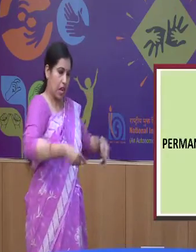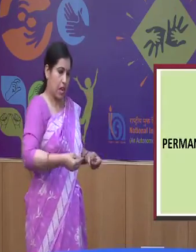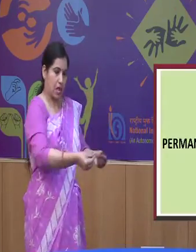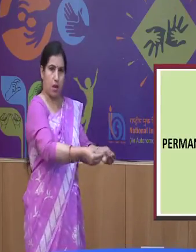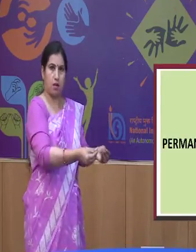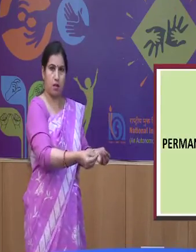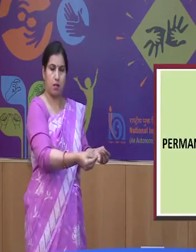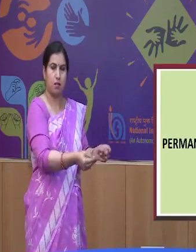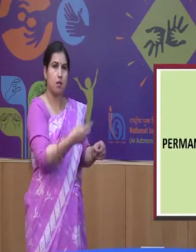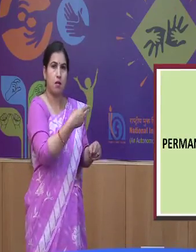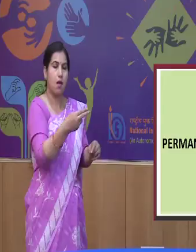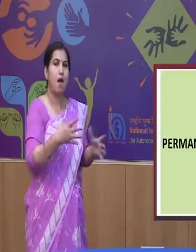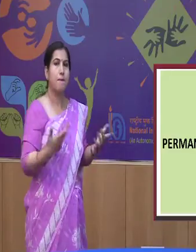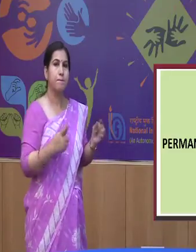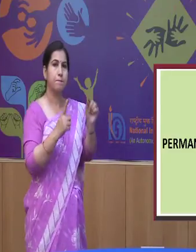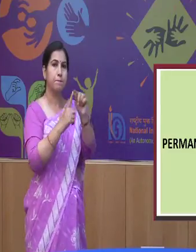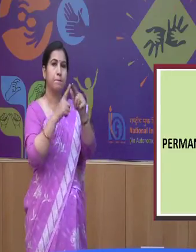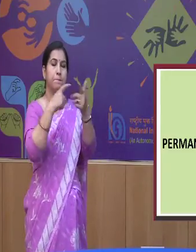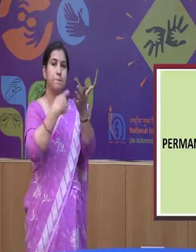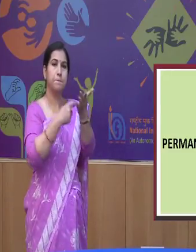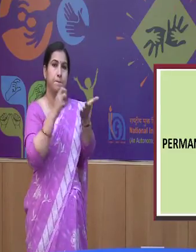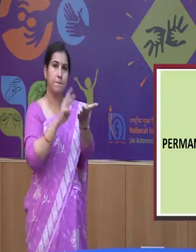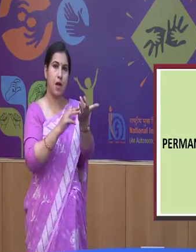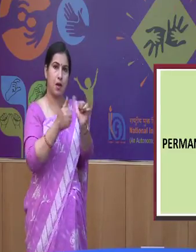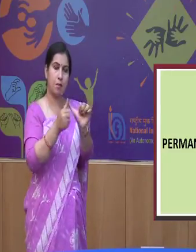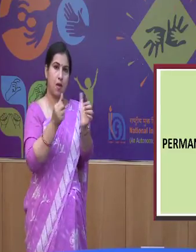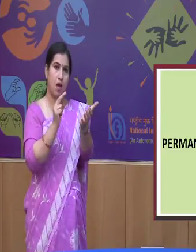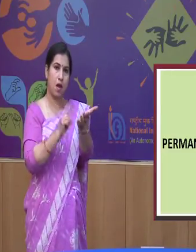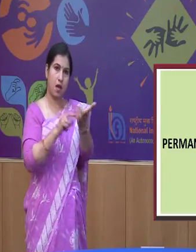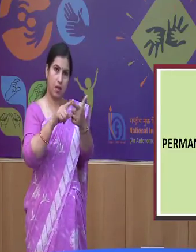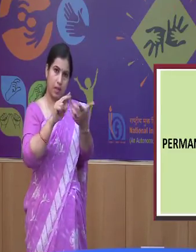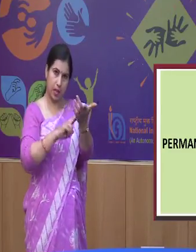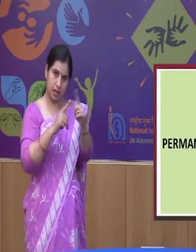called the permanent settlement in Bengal and Bihar